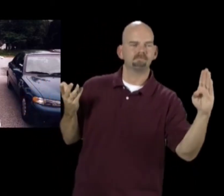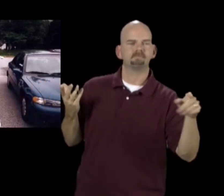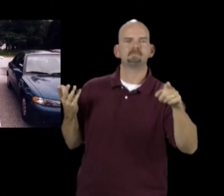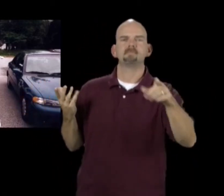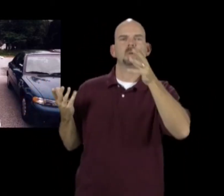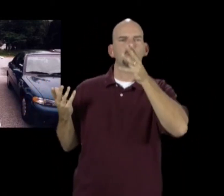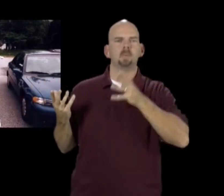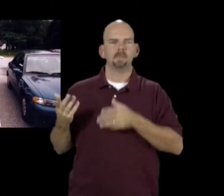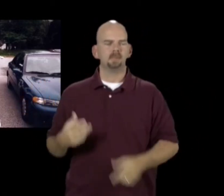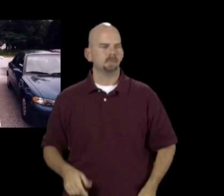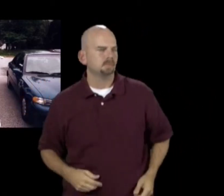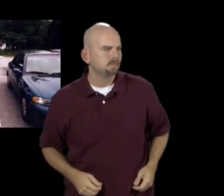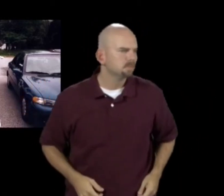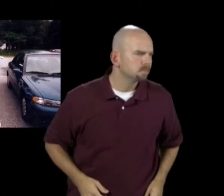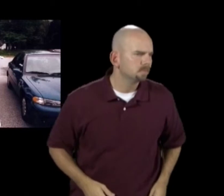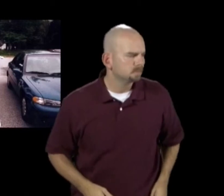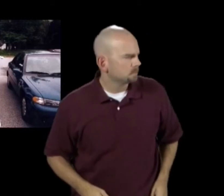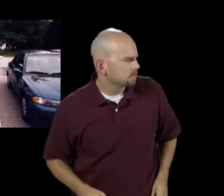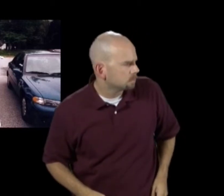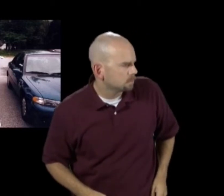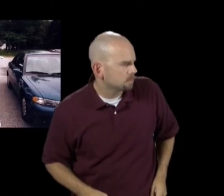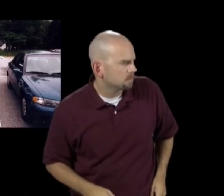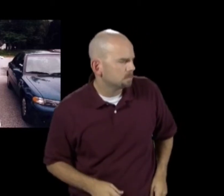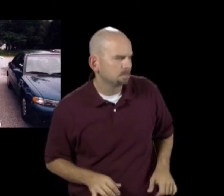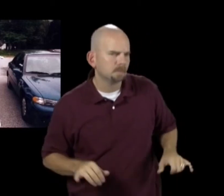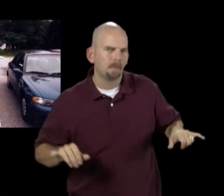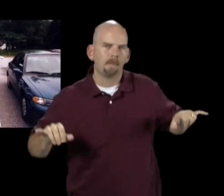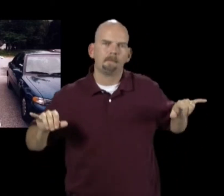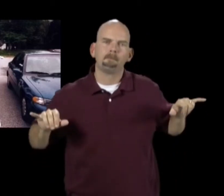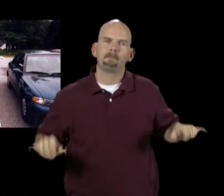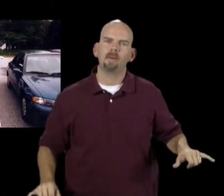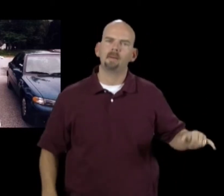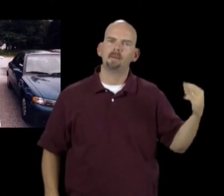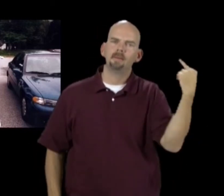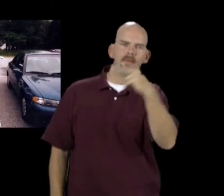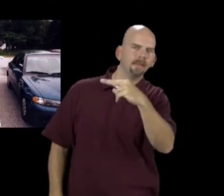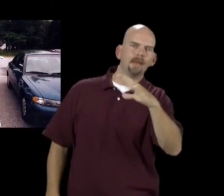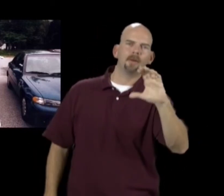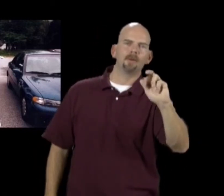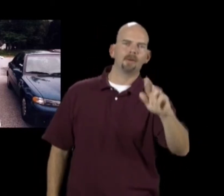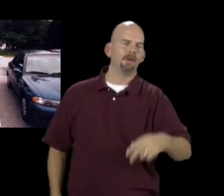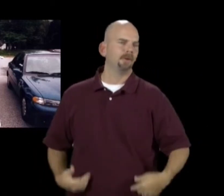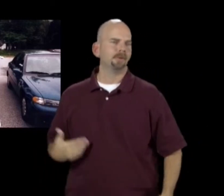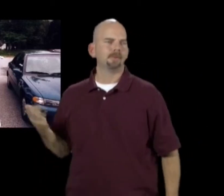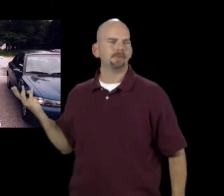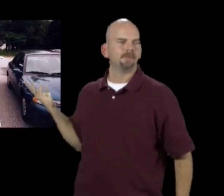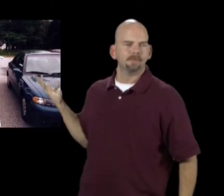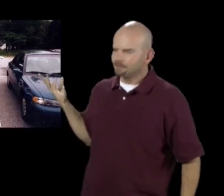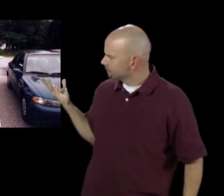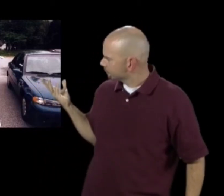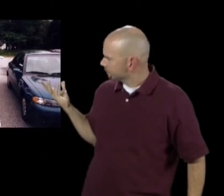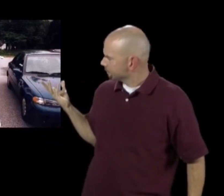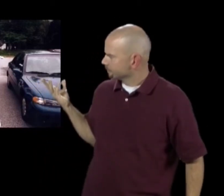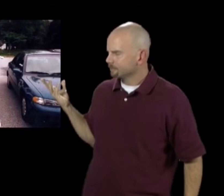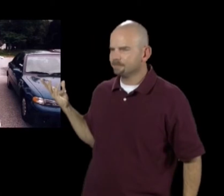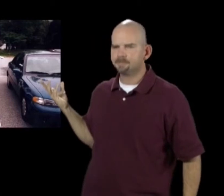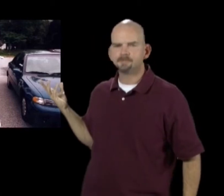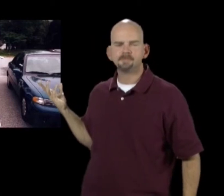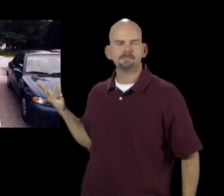woman opened the door and immediately did the same thing. She started looking at my car. She pointed in the direction